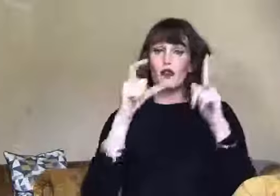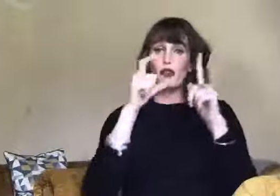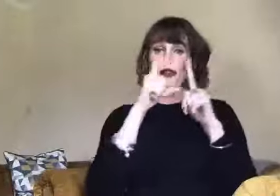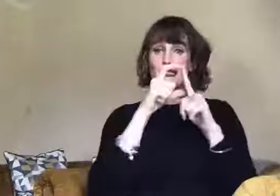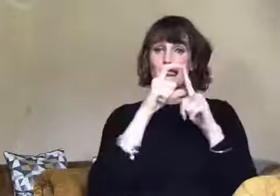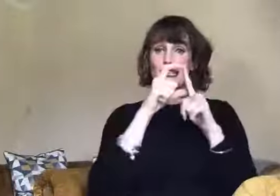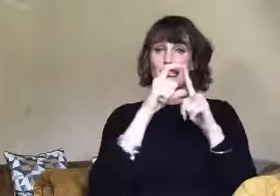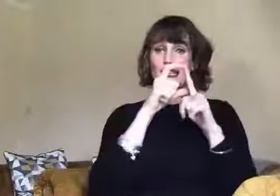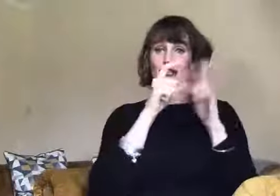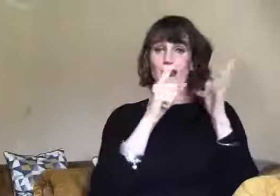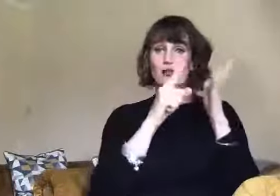dog.